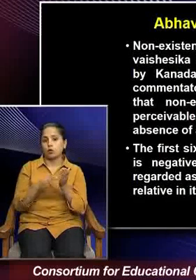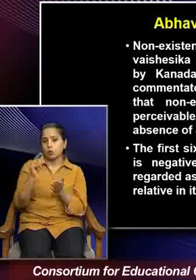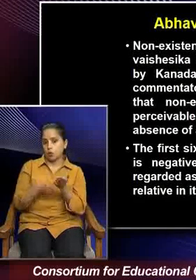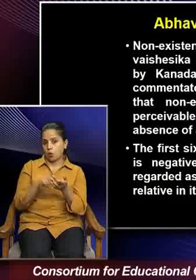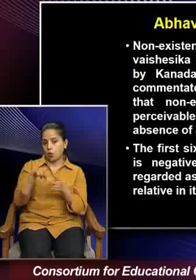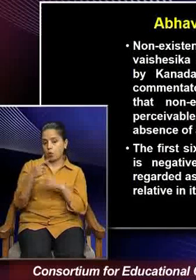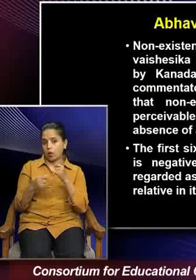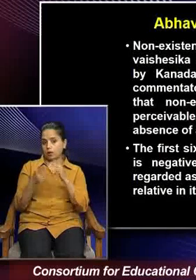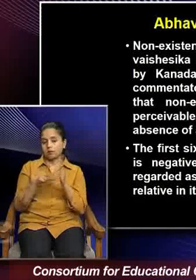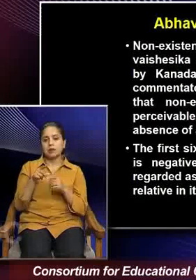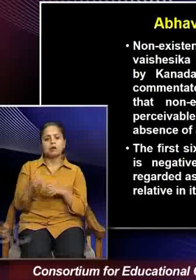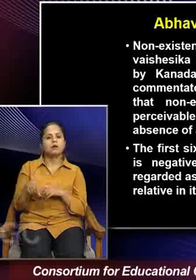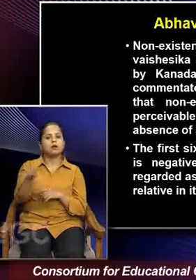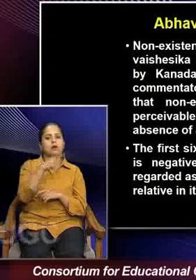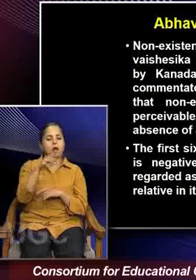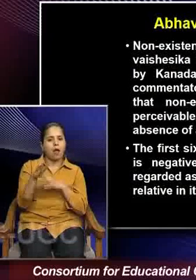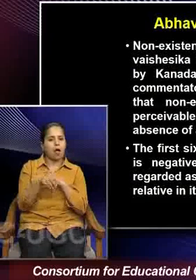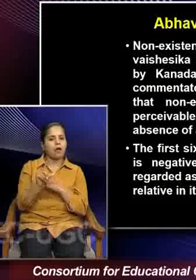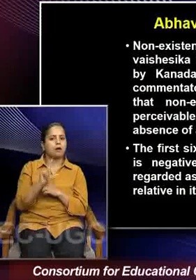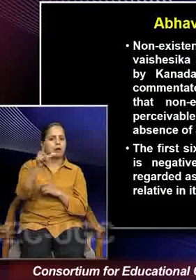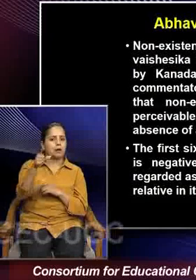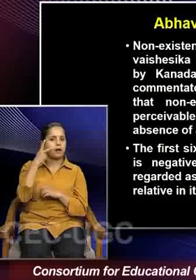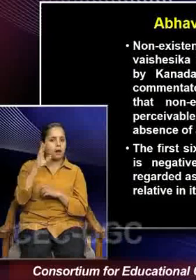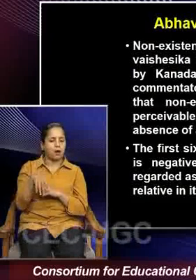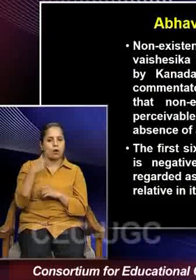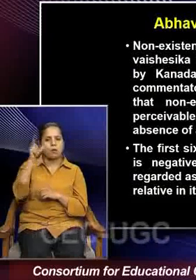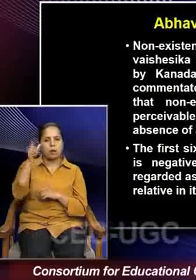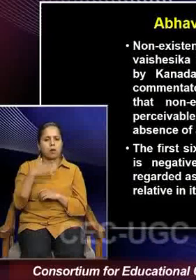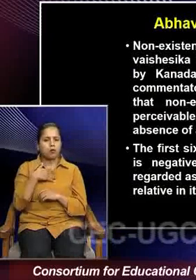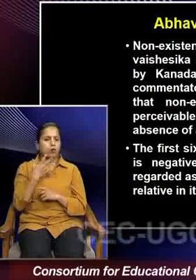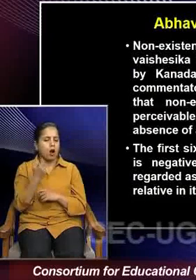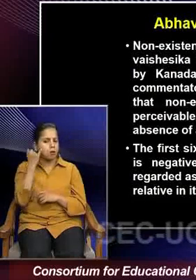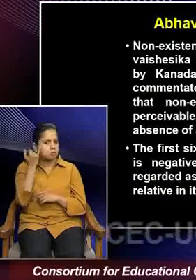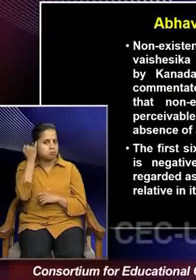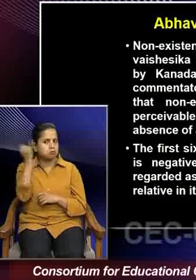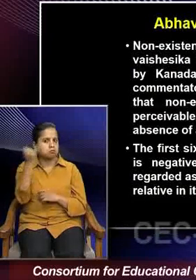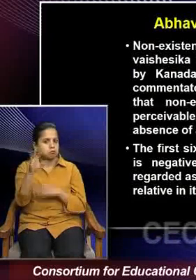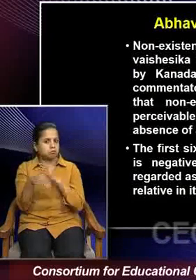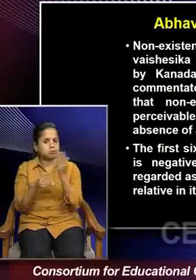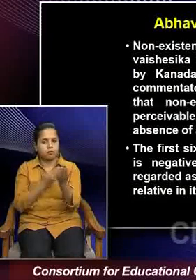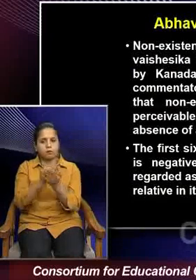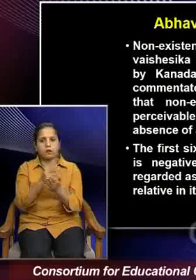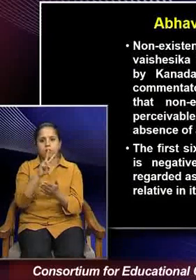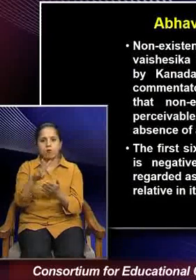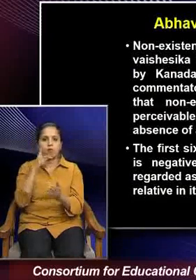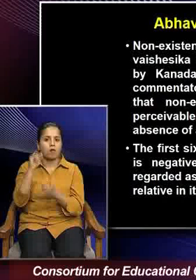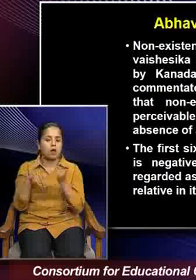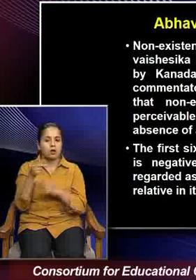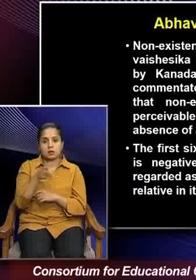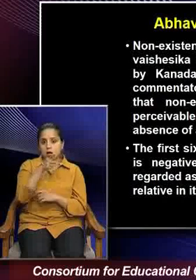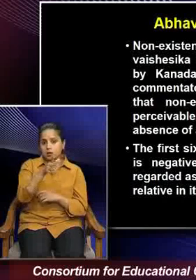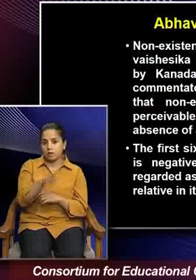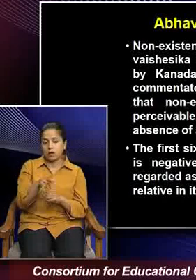Non-existence, it is added later by the commentators. The Vaisheshikas, they uphold that